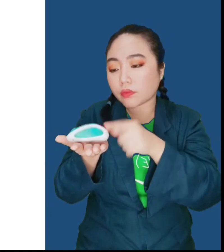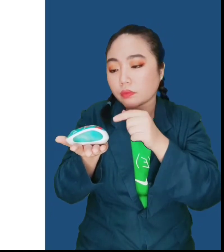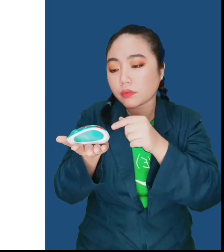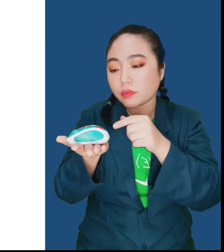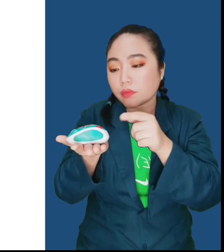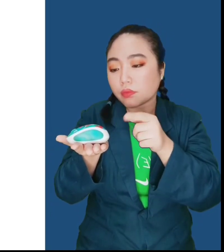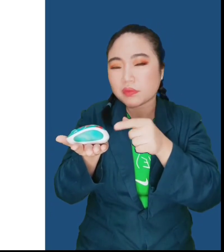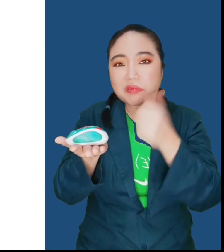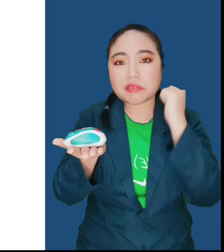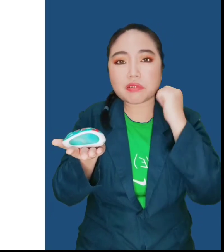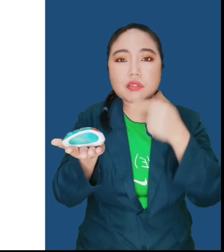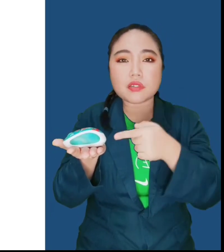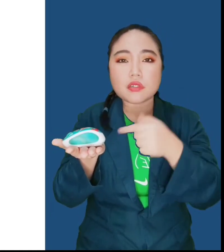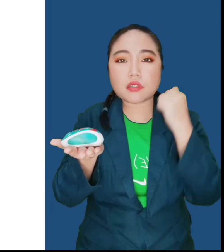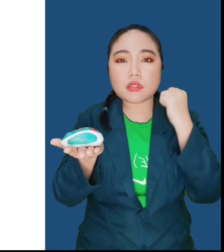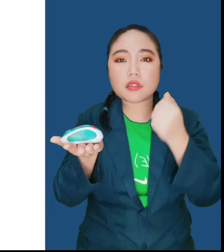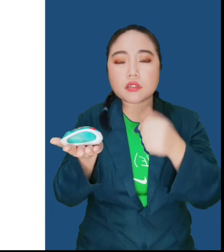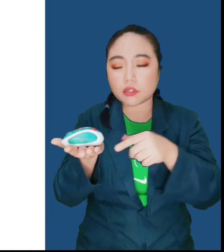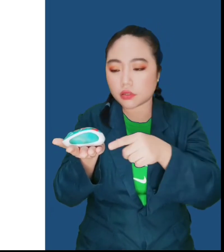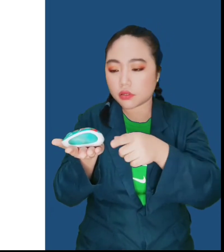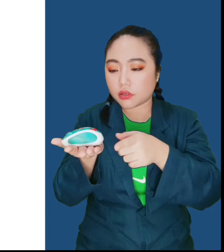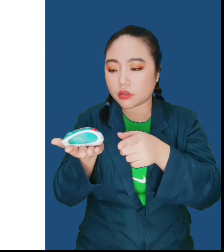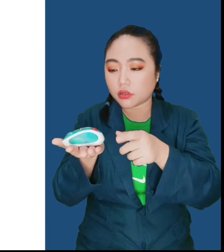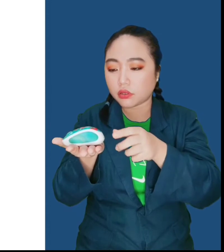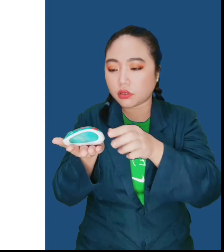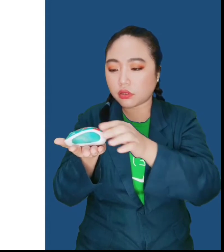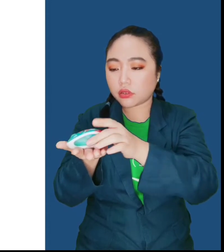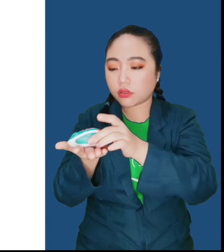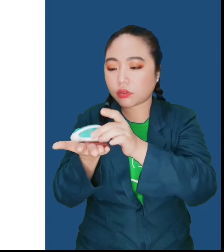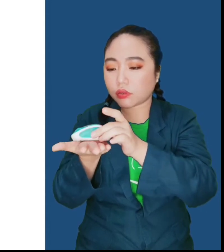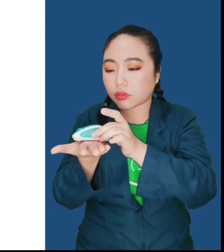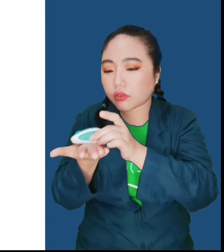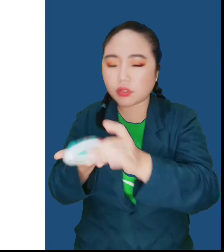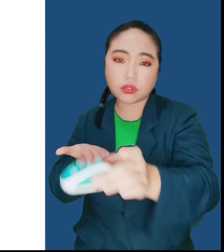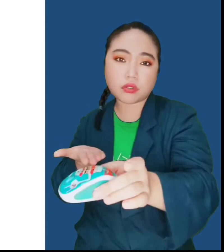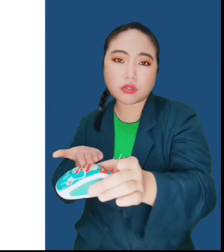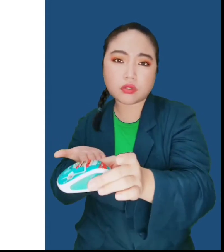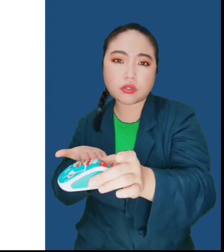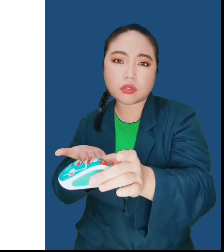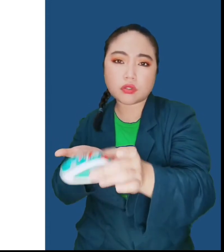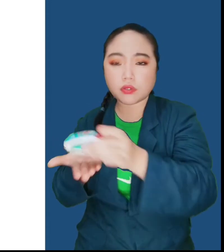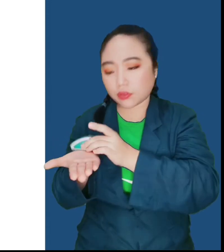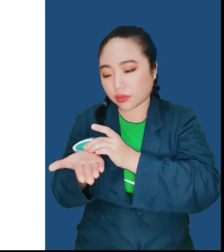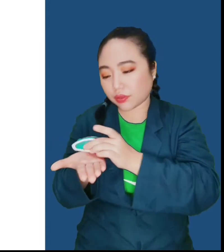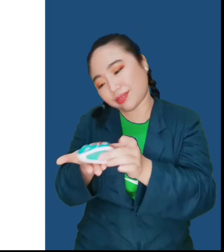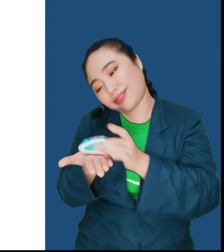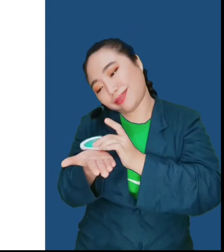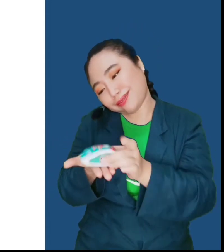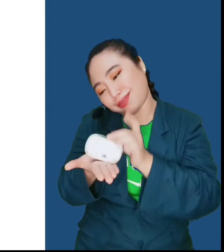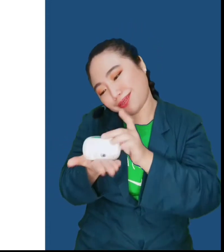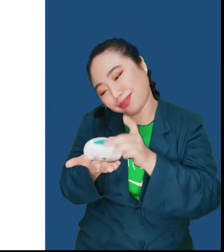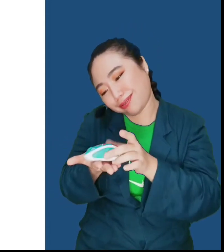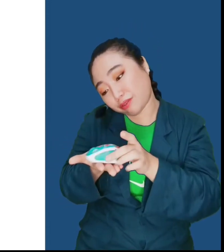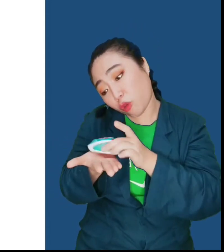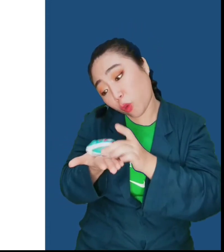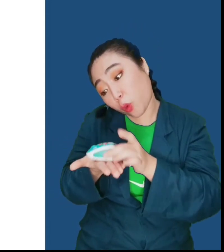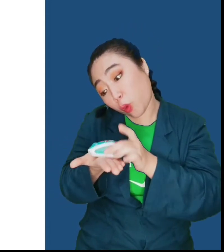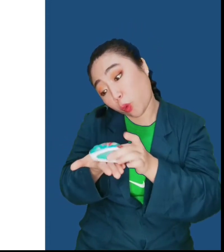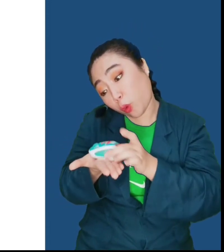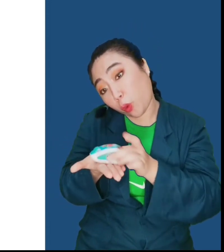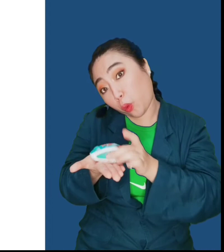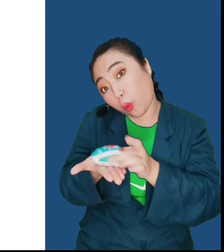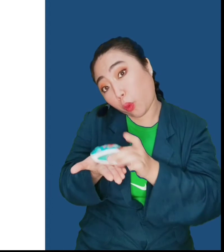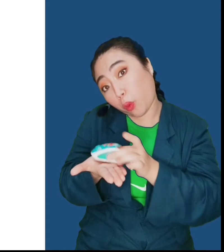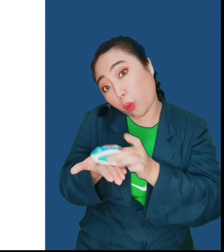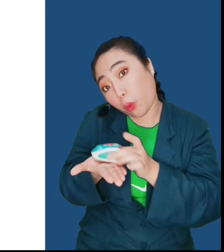See, I'm disturbing it, but it doesn't really want to move like that much. But I can move it like